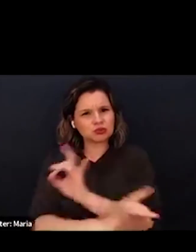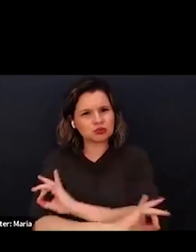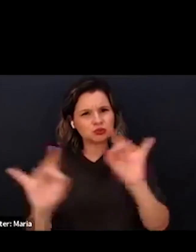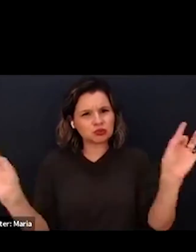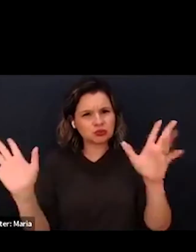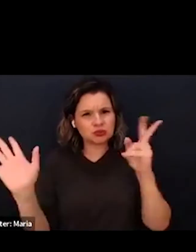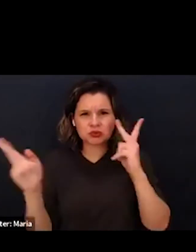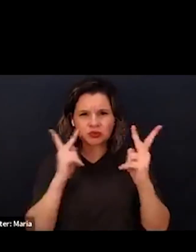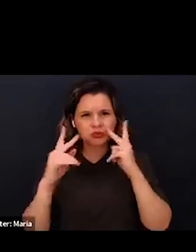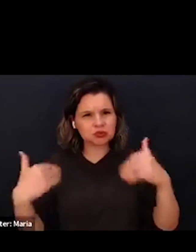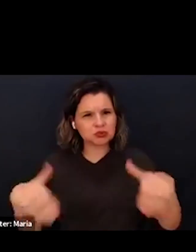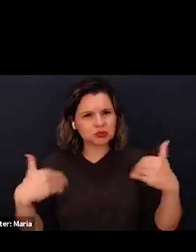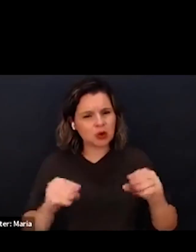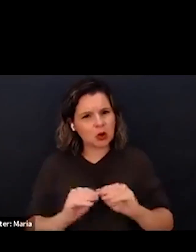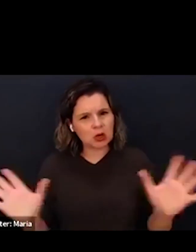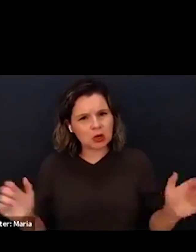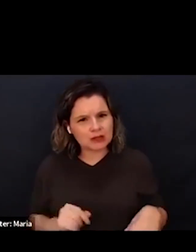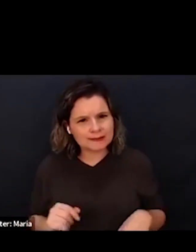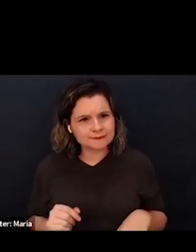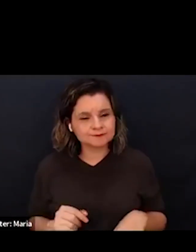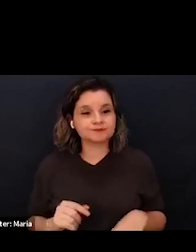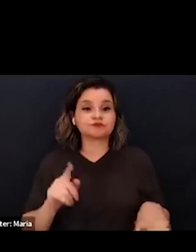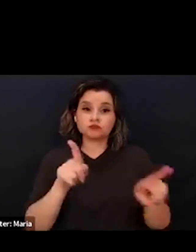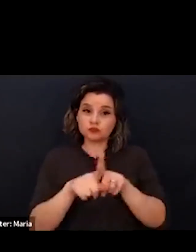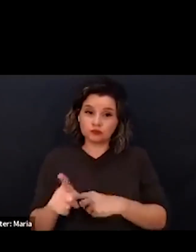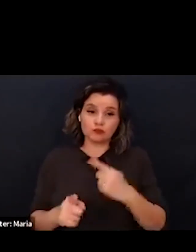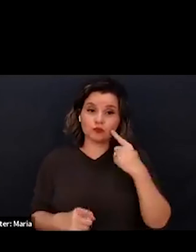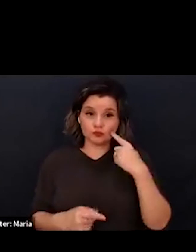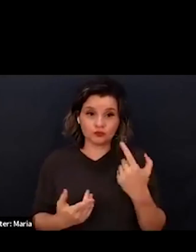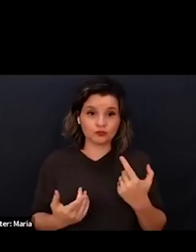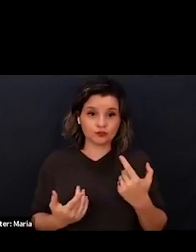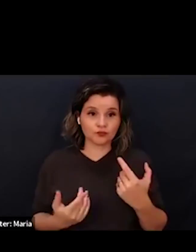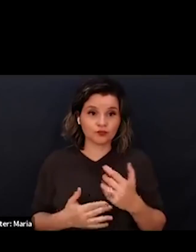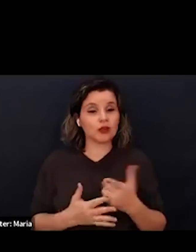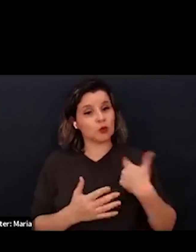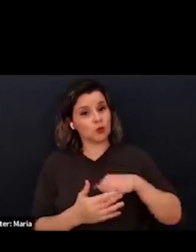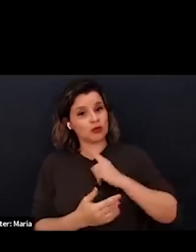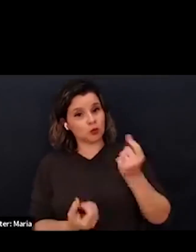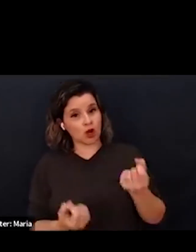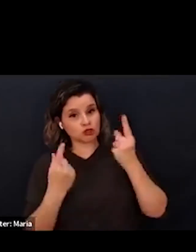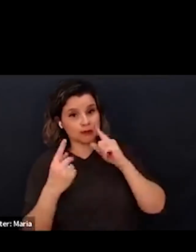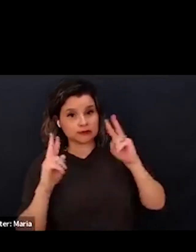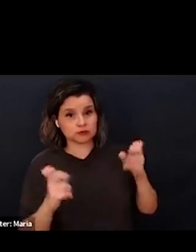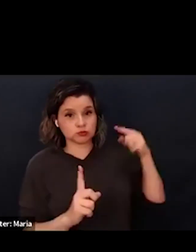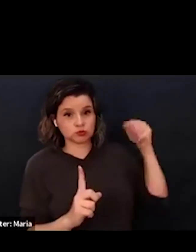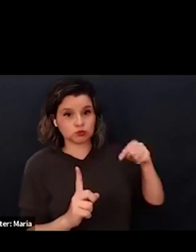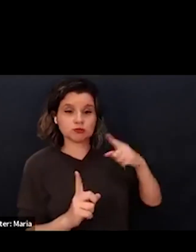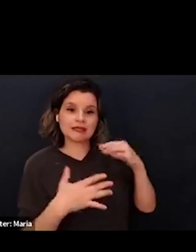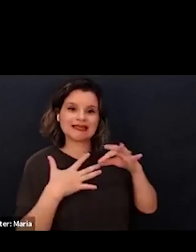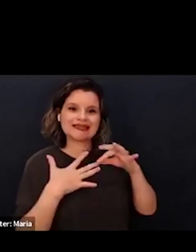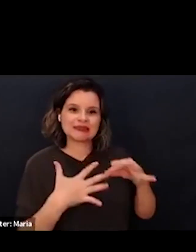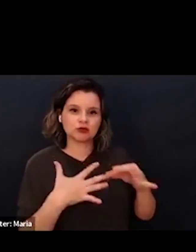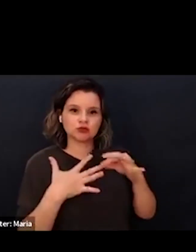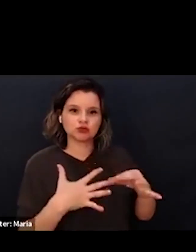and obvious. I also think that we need to understand these issues as leadership